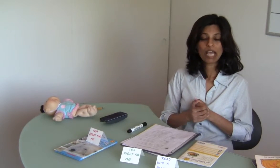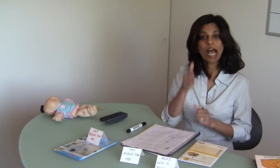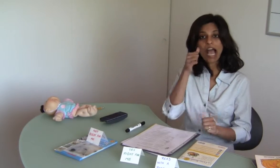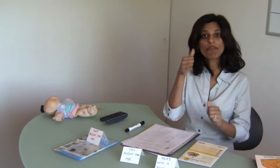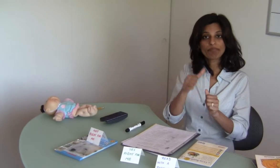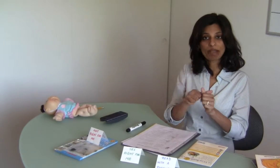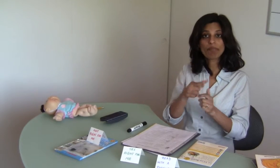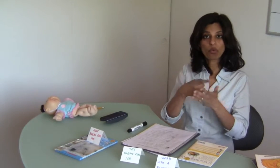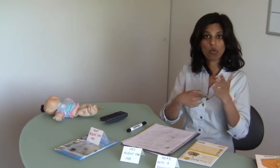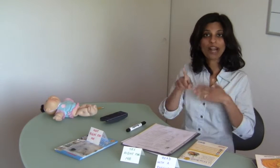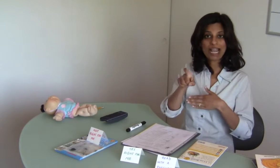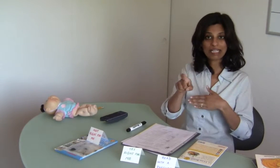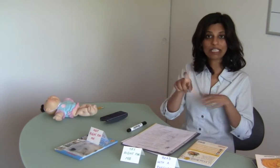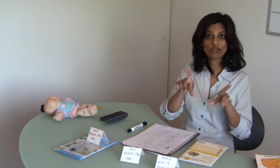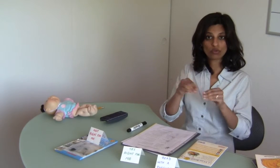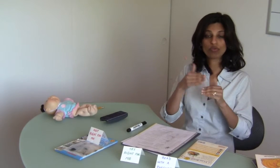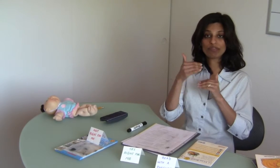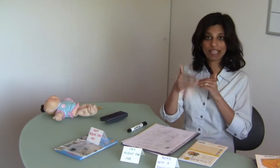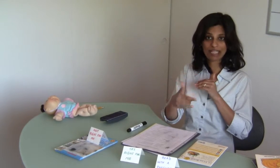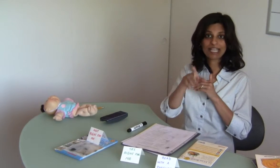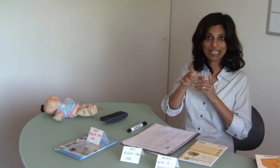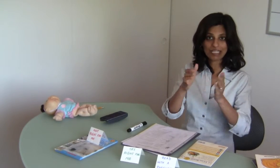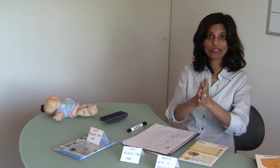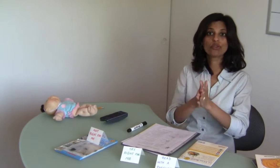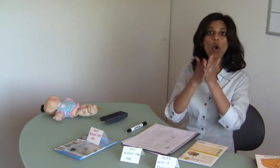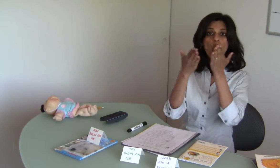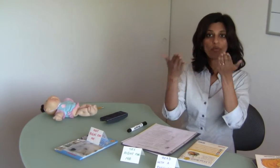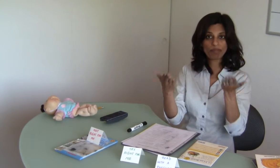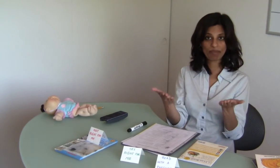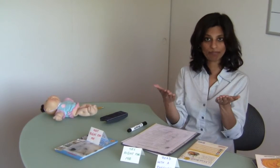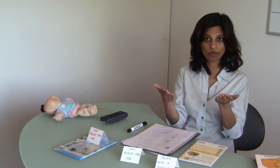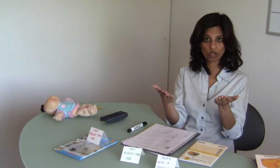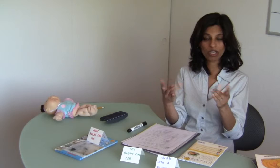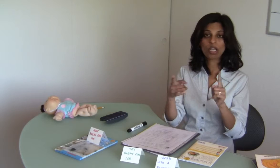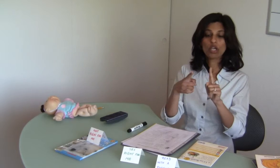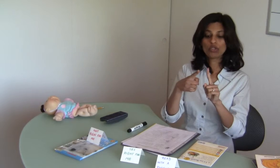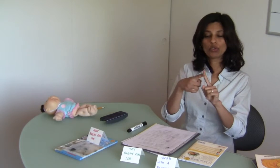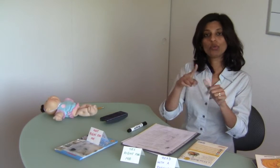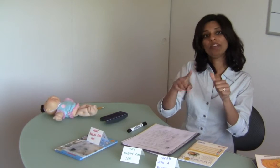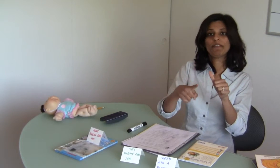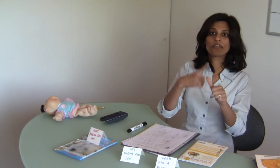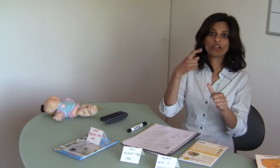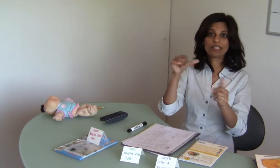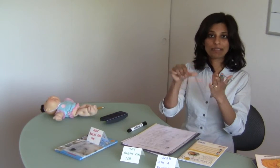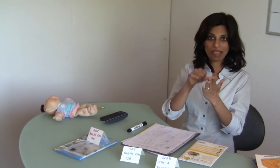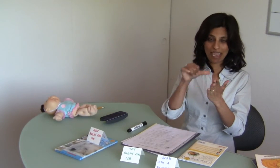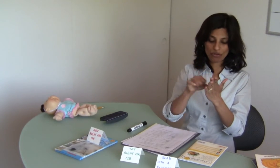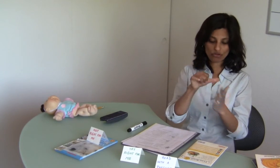I remember what I need to do next. I need to open my book to the first page.